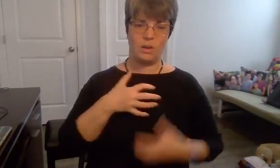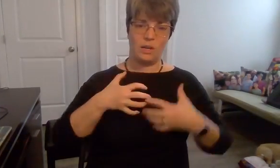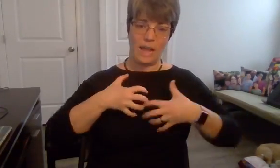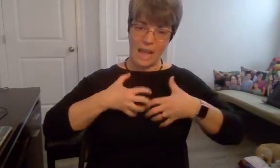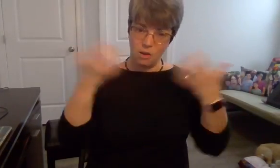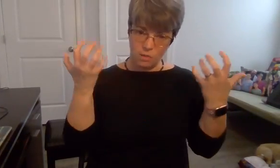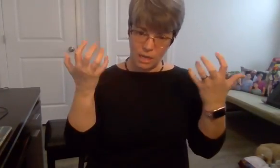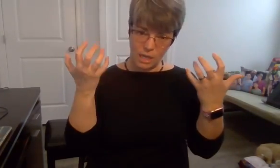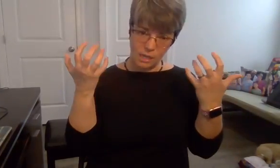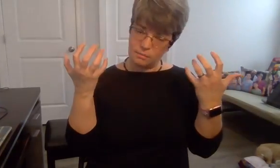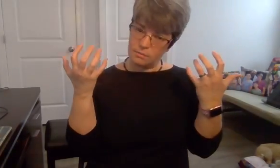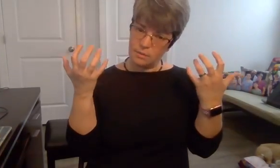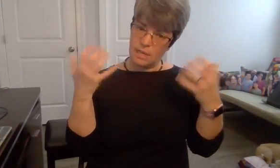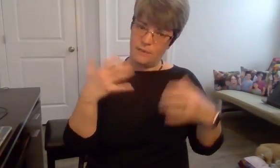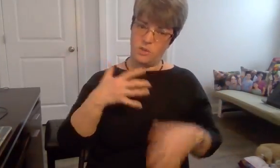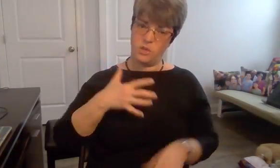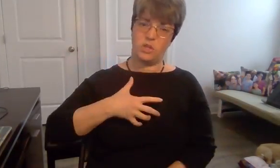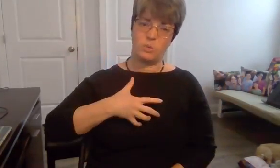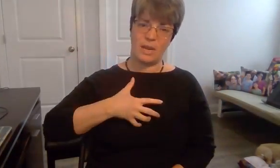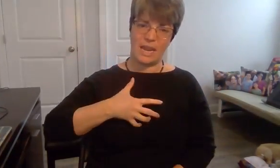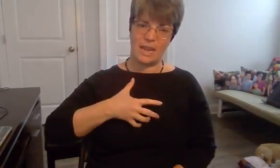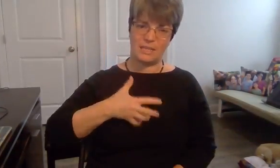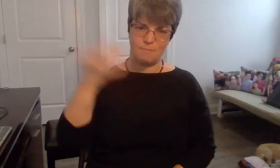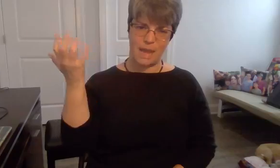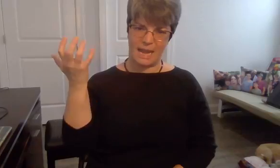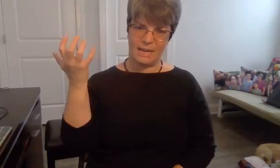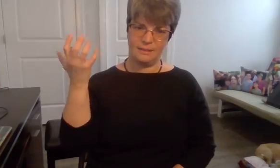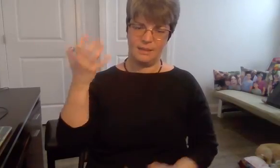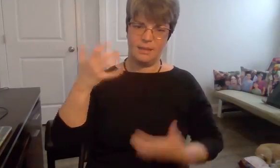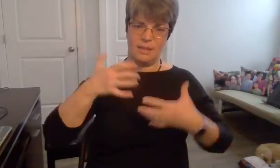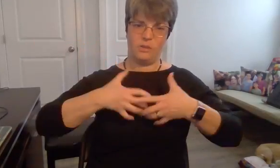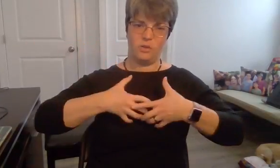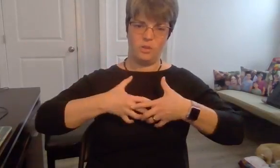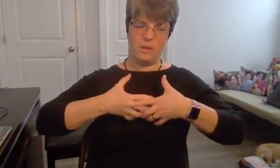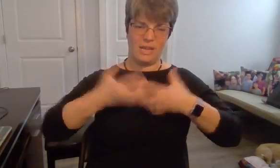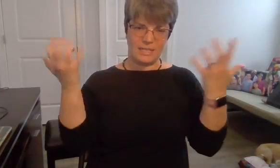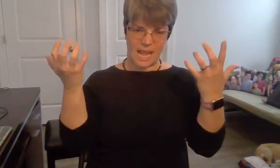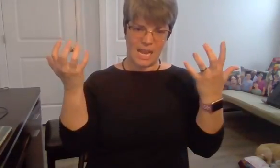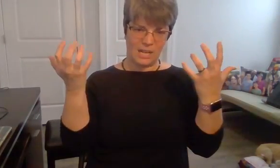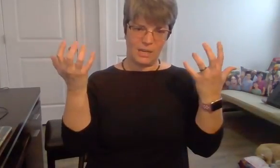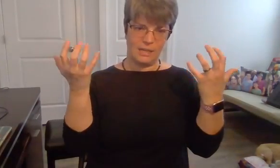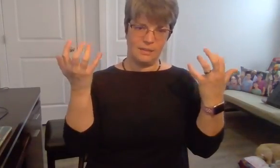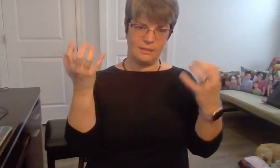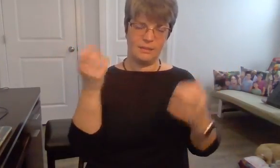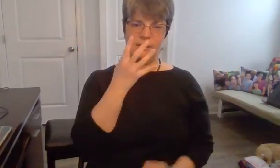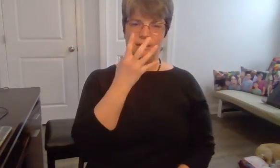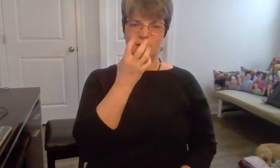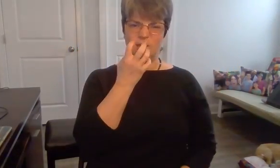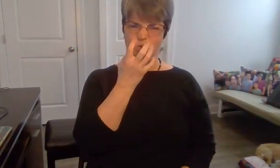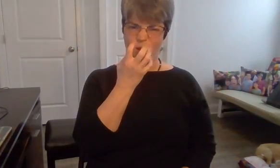Or angry. If you do just one hand, it's mad. If you do two hands, it's angry. This is